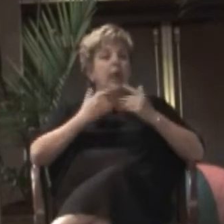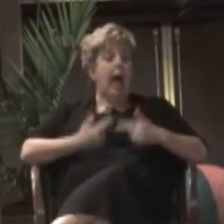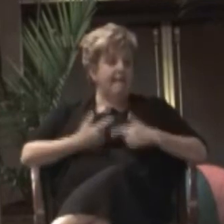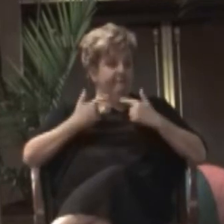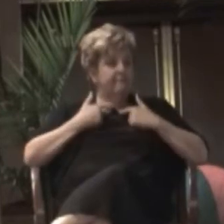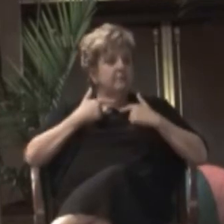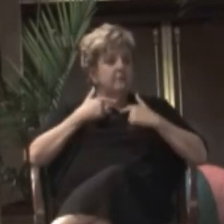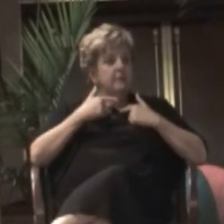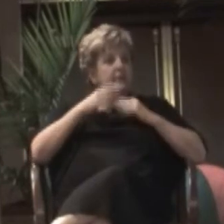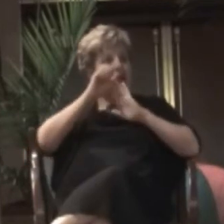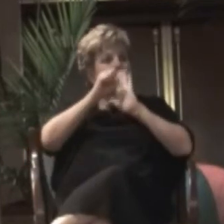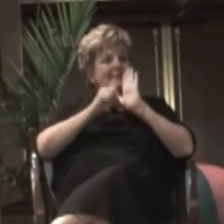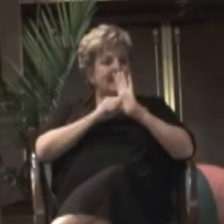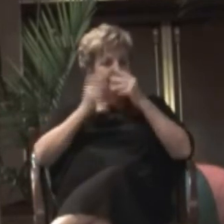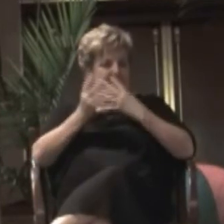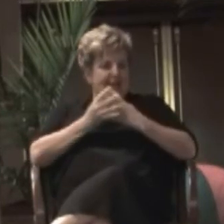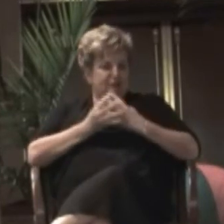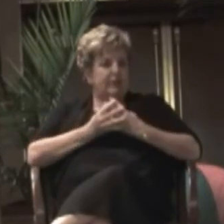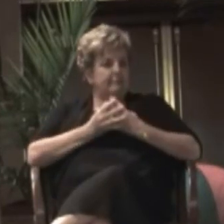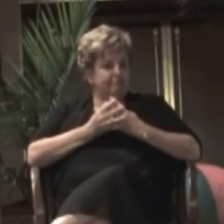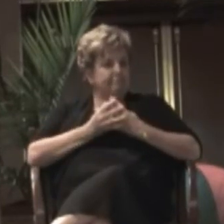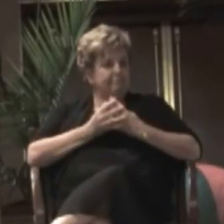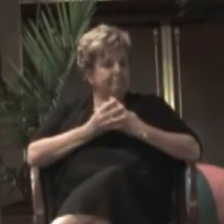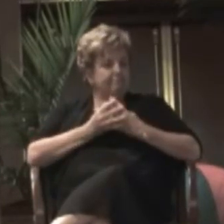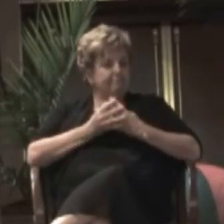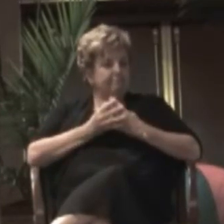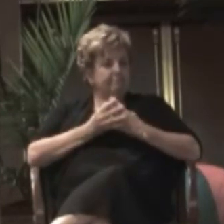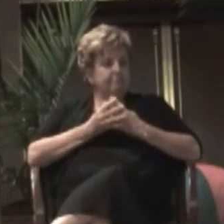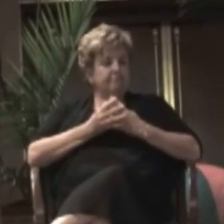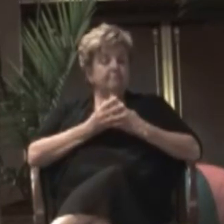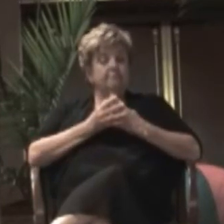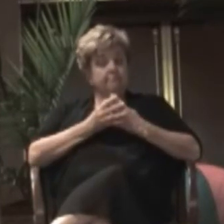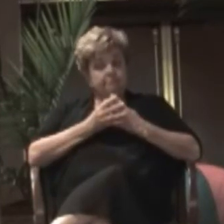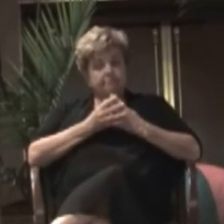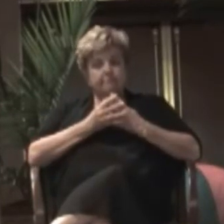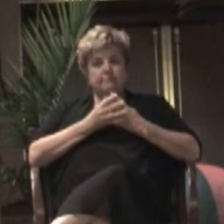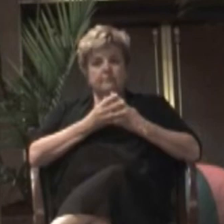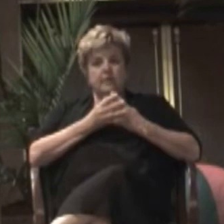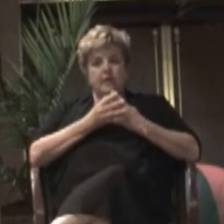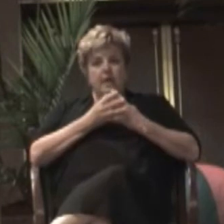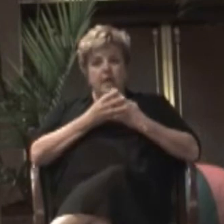I knew that something was coming. That I tell you, it's sort of idle conjecture in a way, but